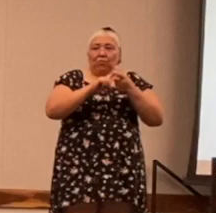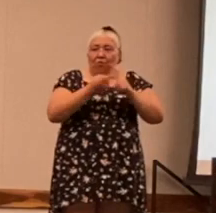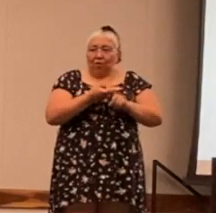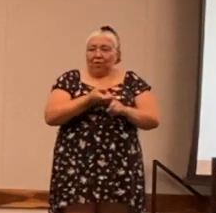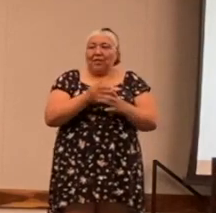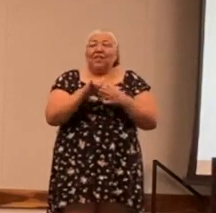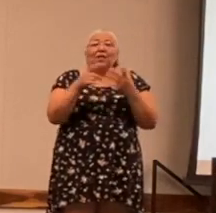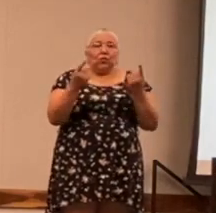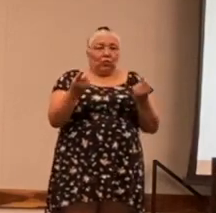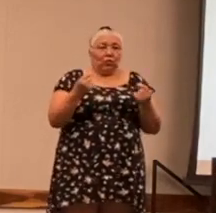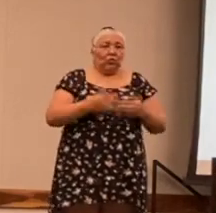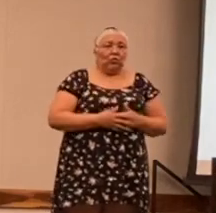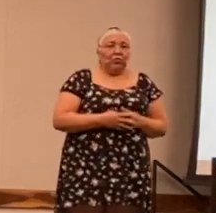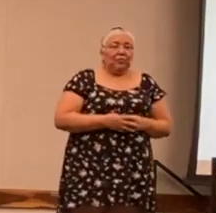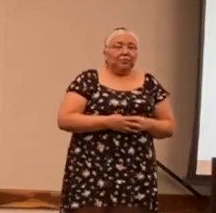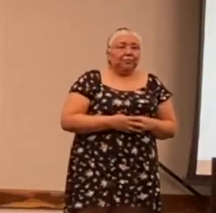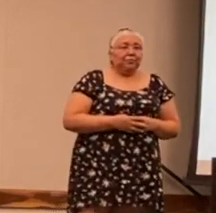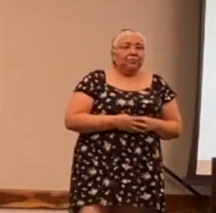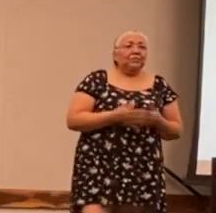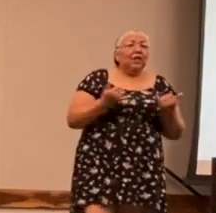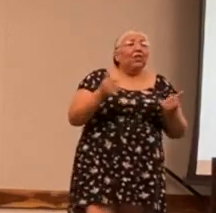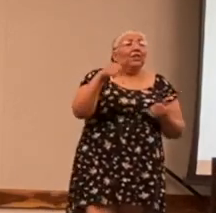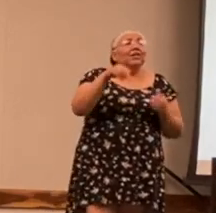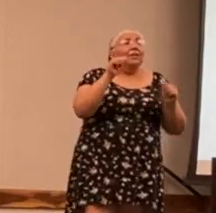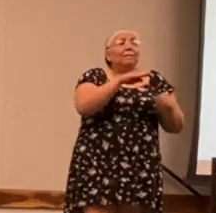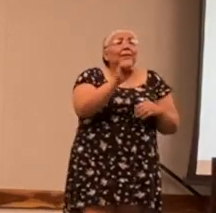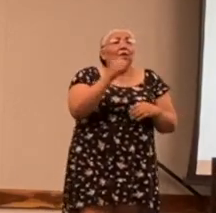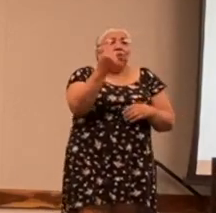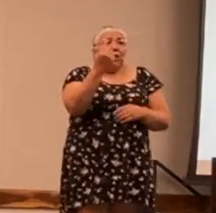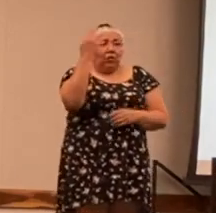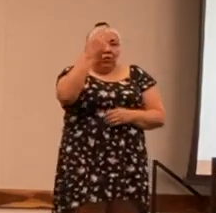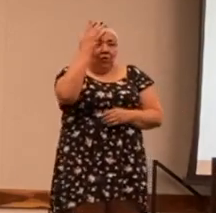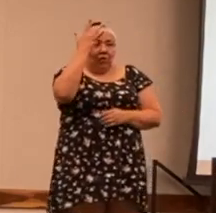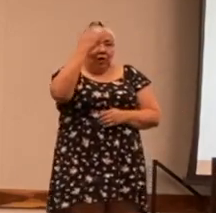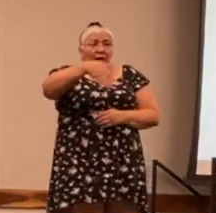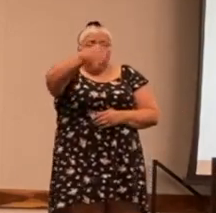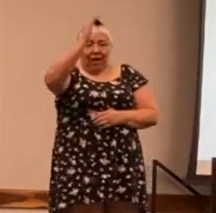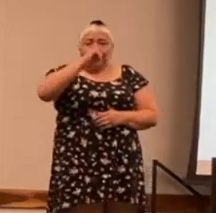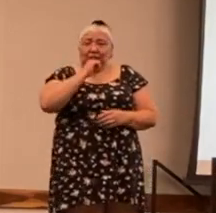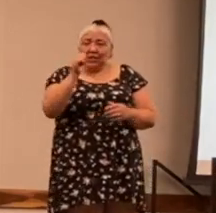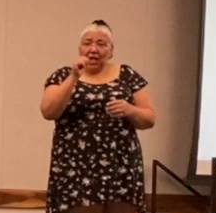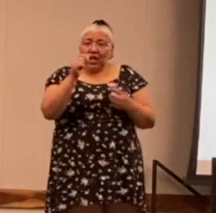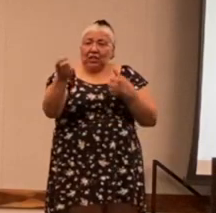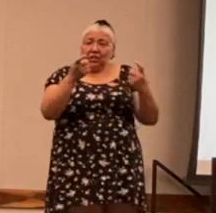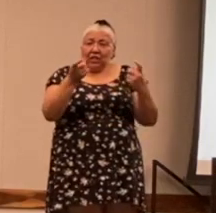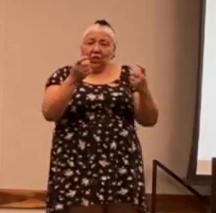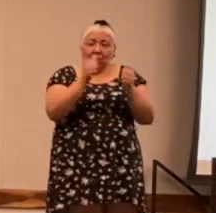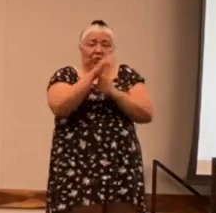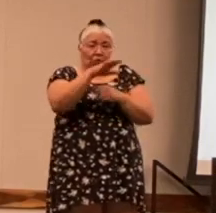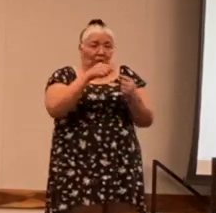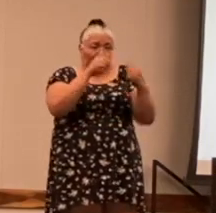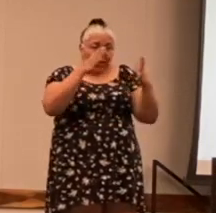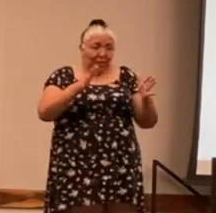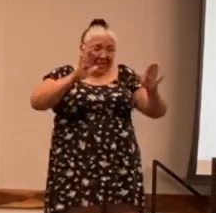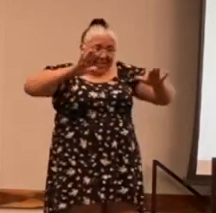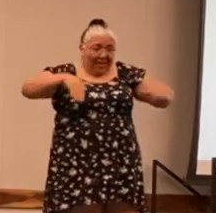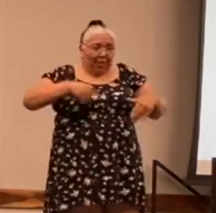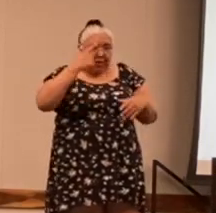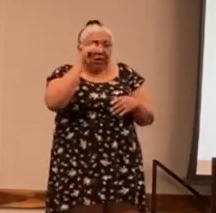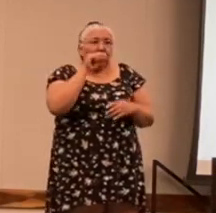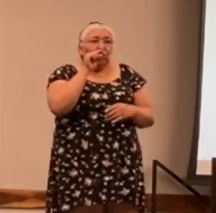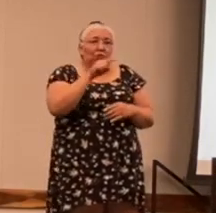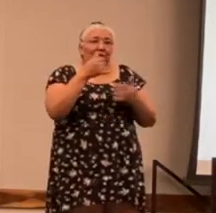do, all right? So it could be that one of the reasons God hasn't dealt with your enemy yet is because you're still in the